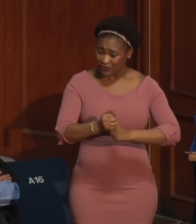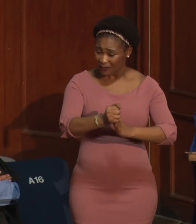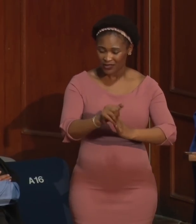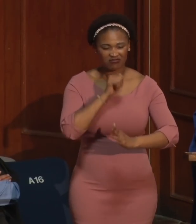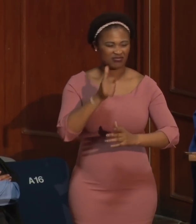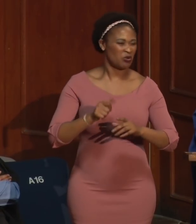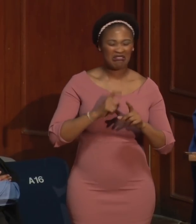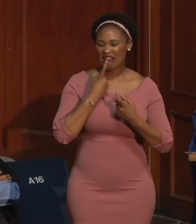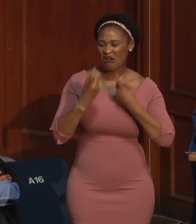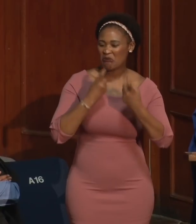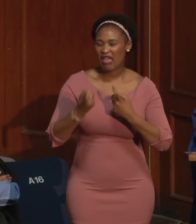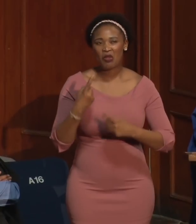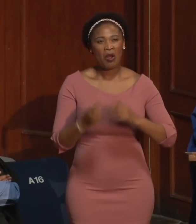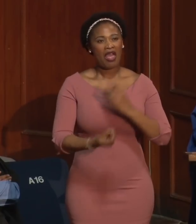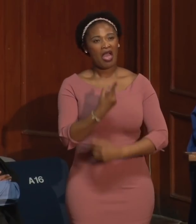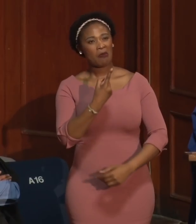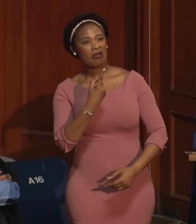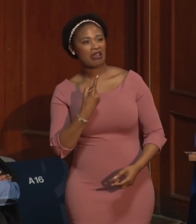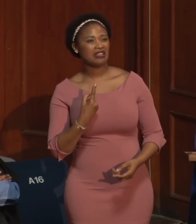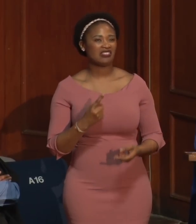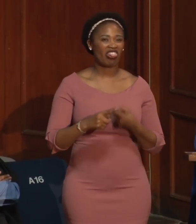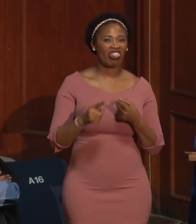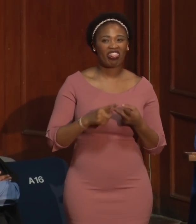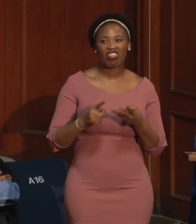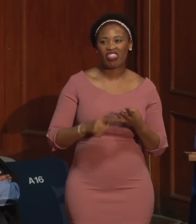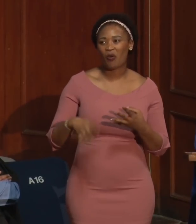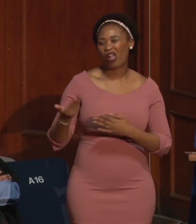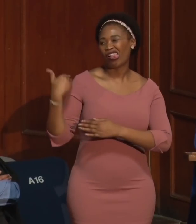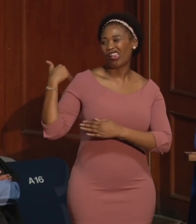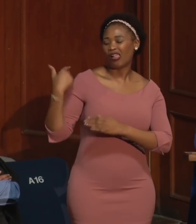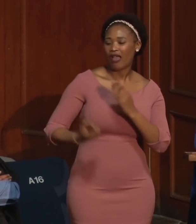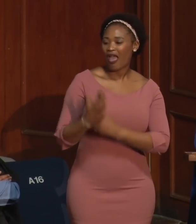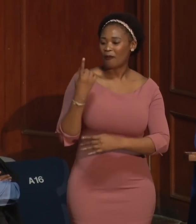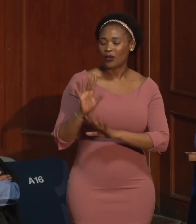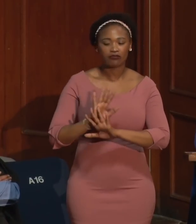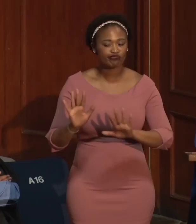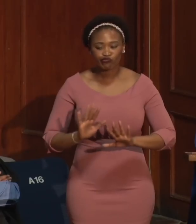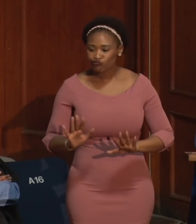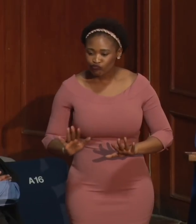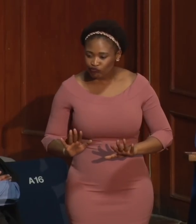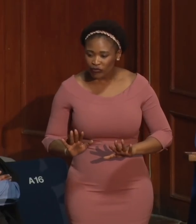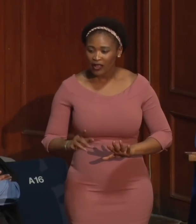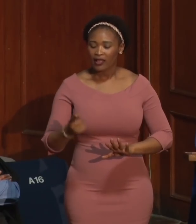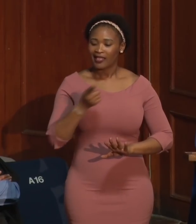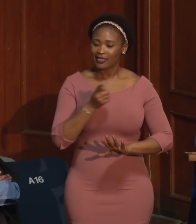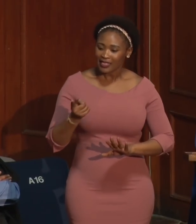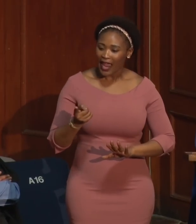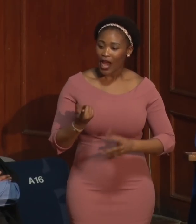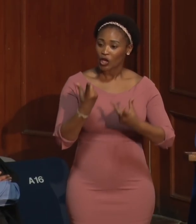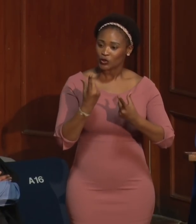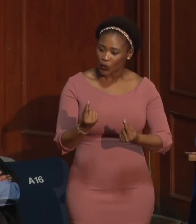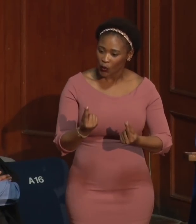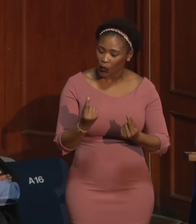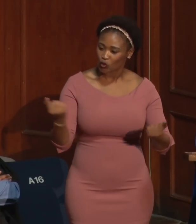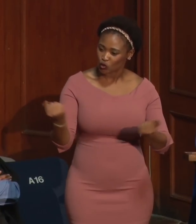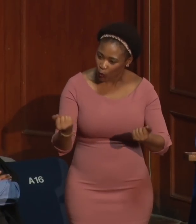complain about what is happening to them or what happened to their forefathers. They make things happen.